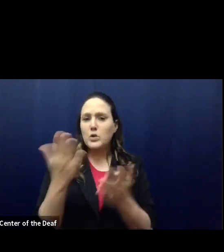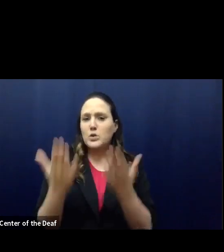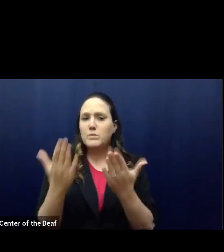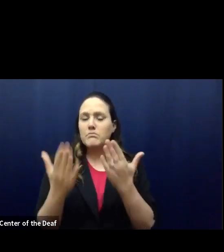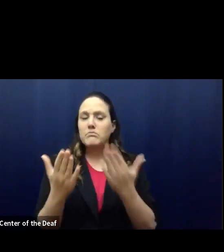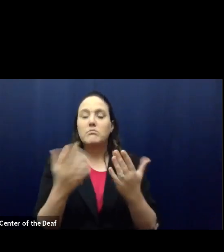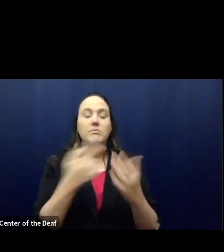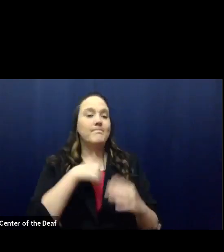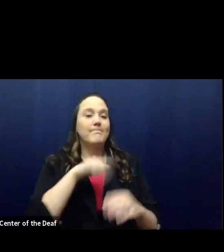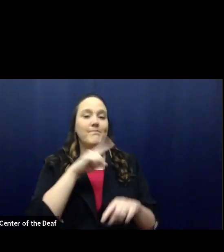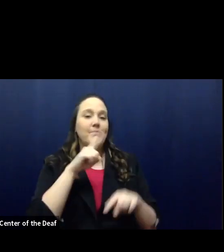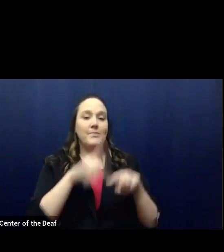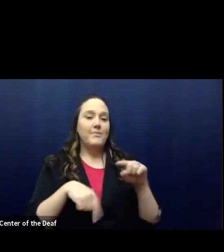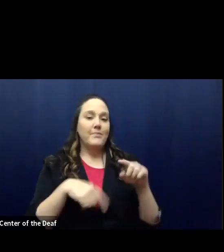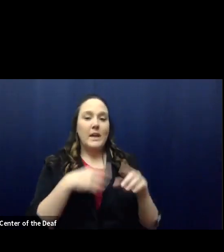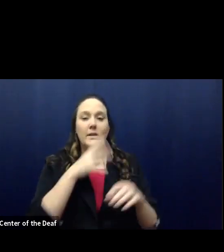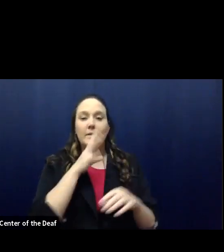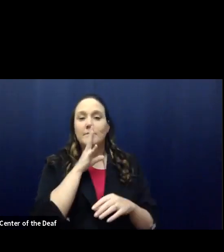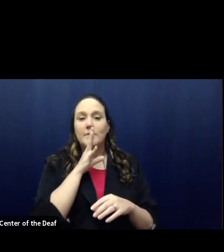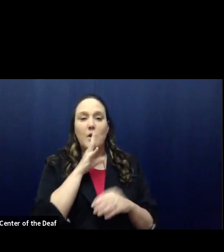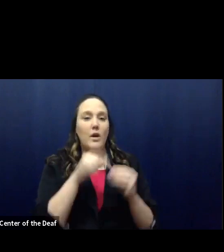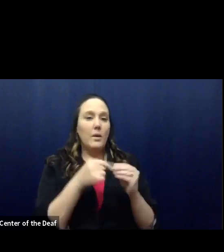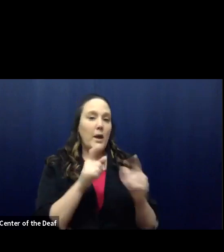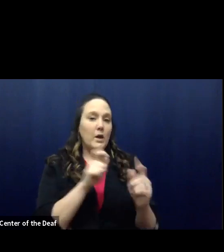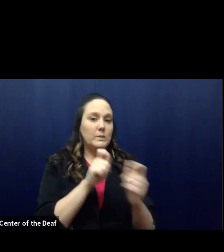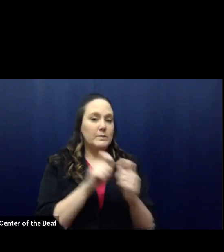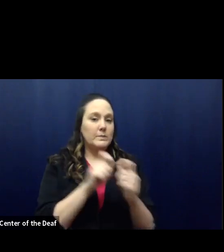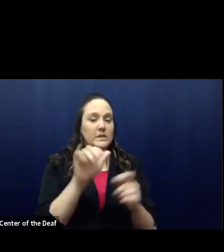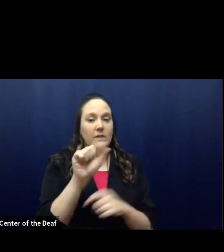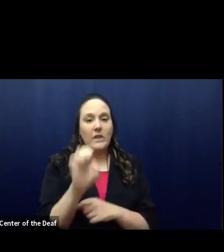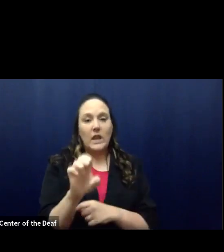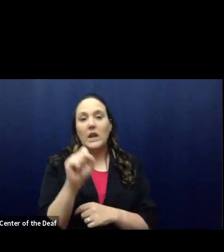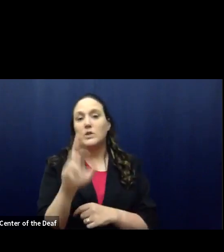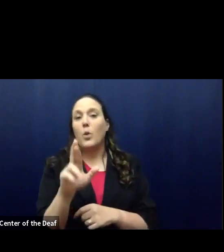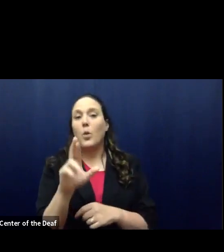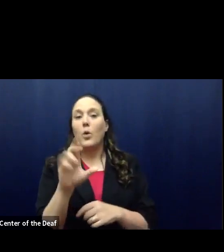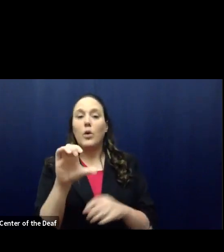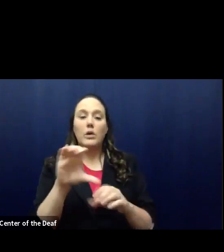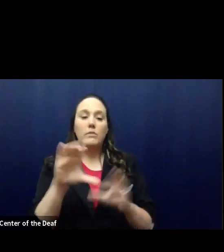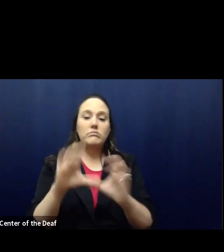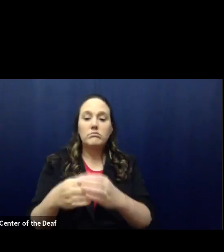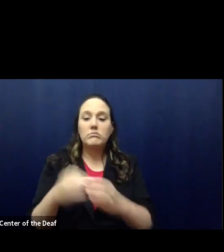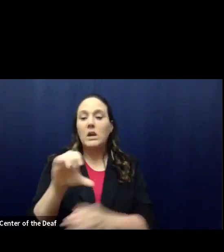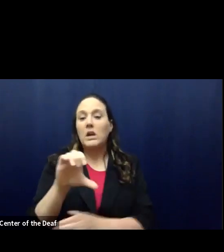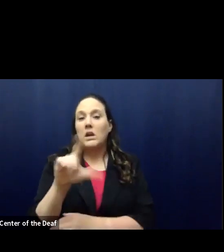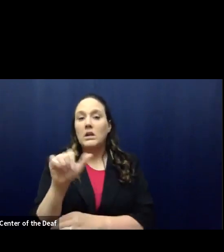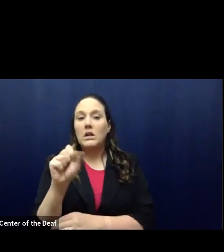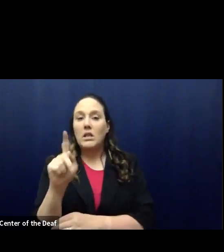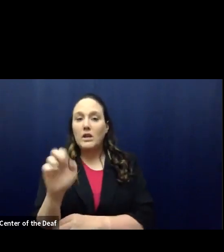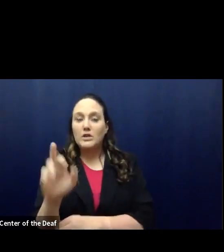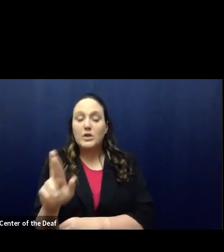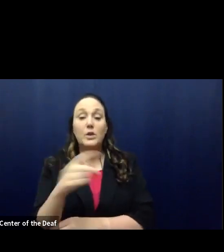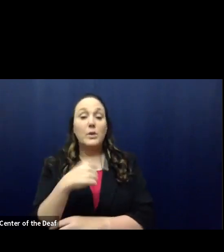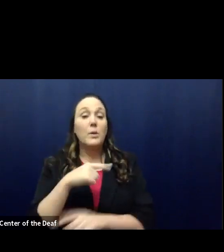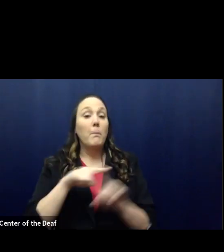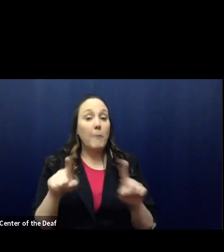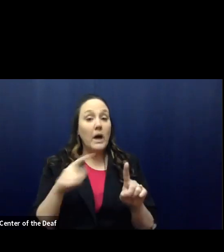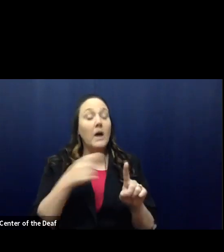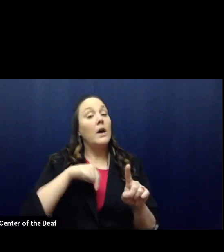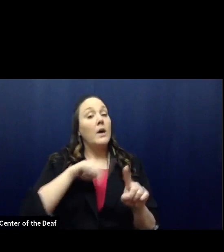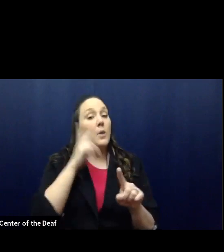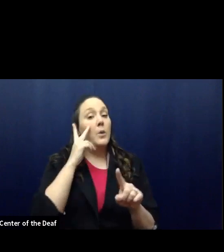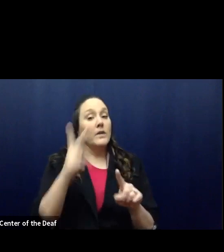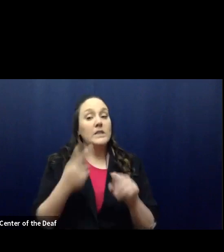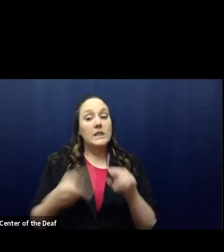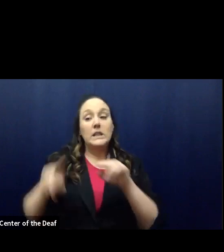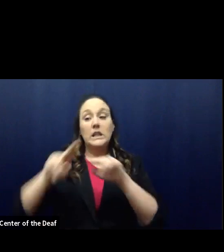we don't speak about potential or specific cases or clusters, but I can say this. We have seen an increase in cases in the